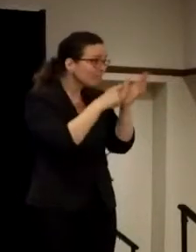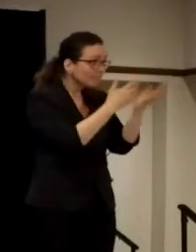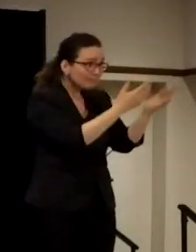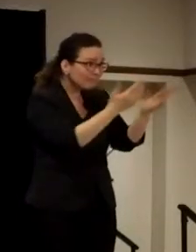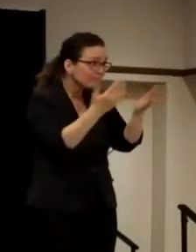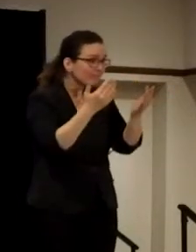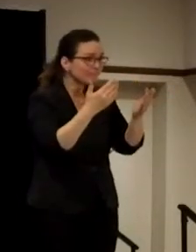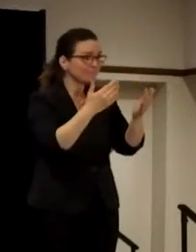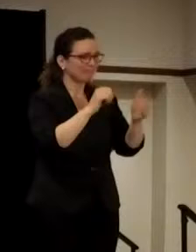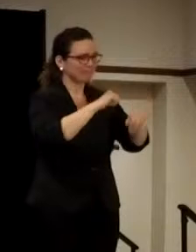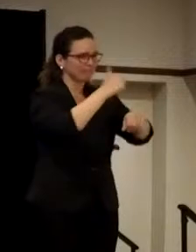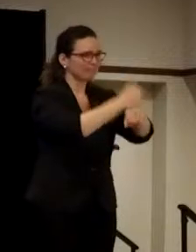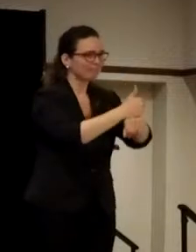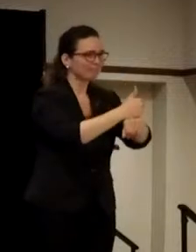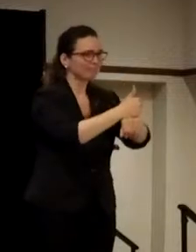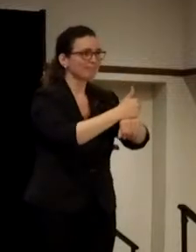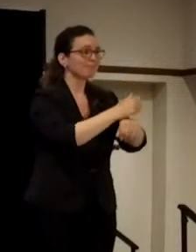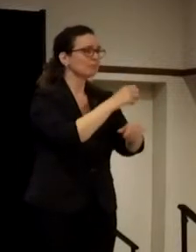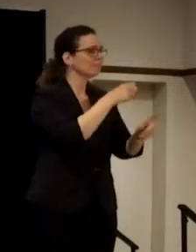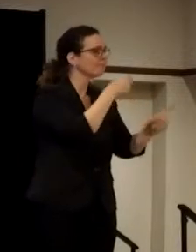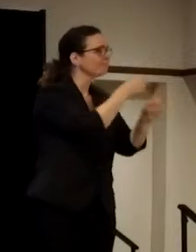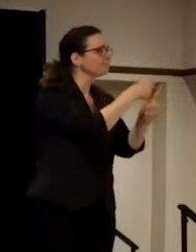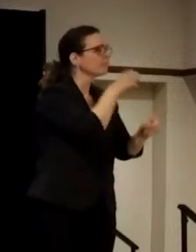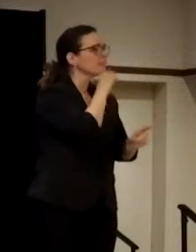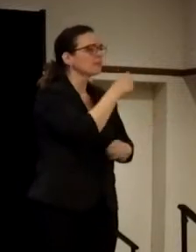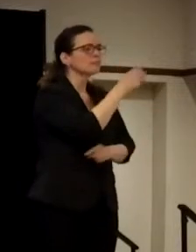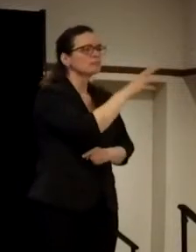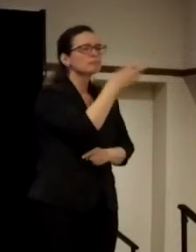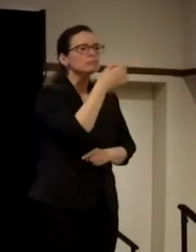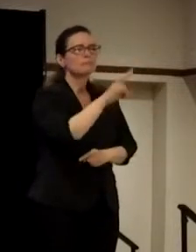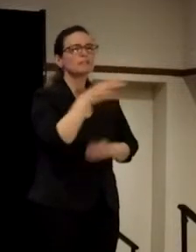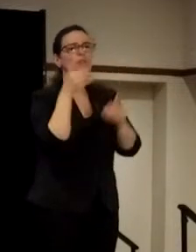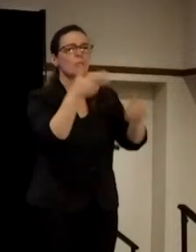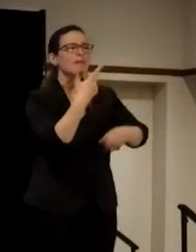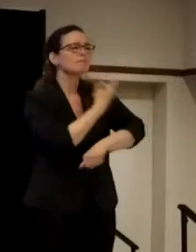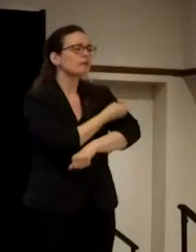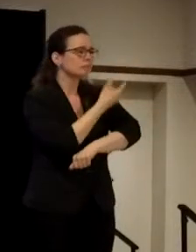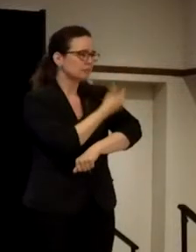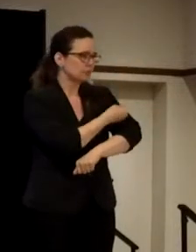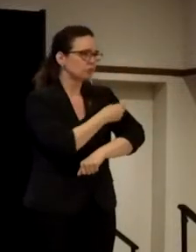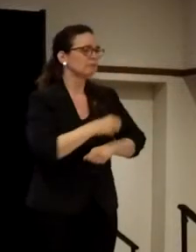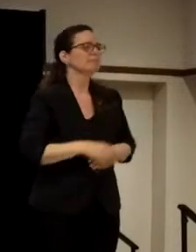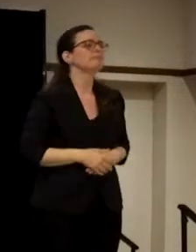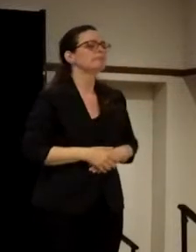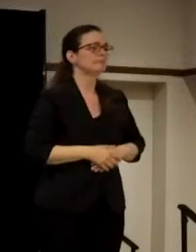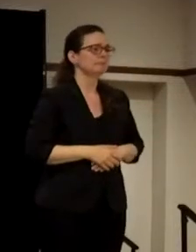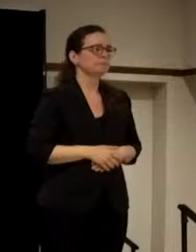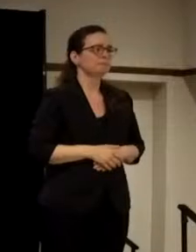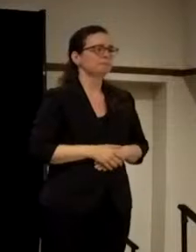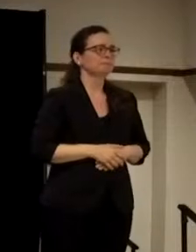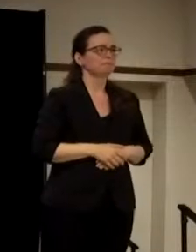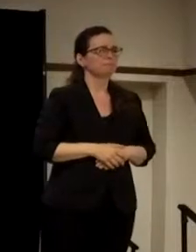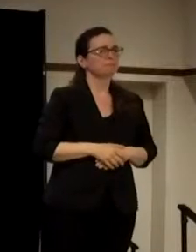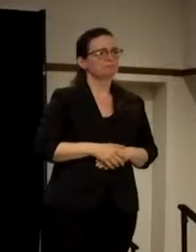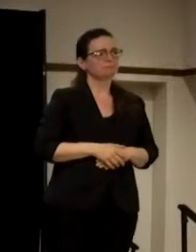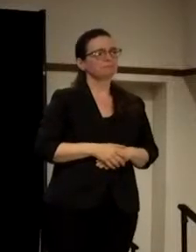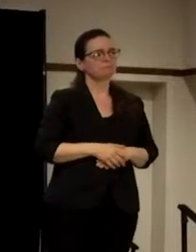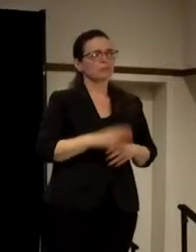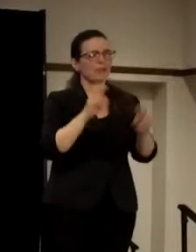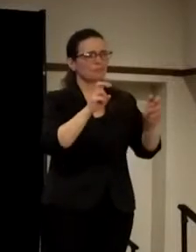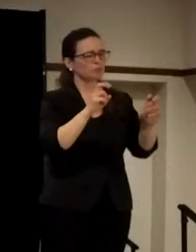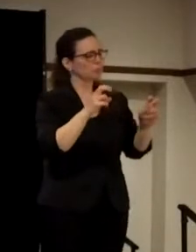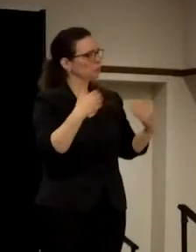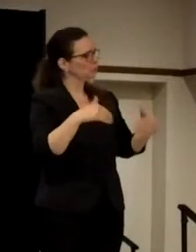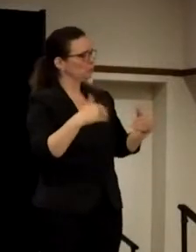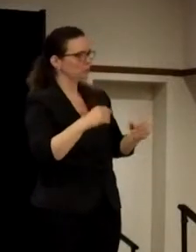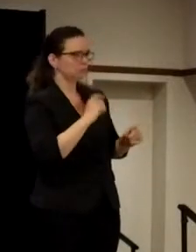16 and 17-year-olds, and if they have 18-year-olds vaccinated as well. Obviously, guardians will have to grant permission for those